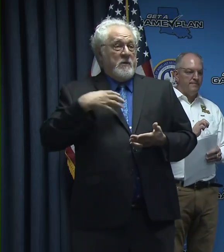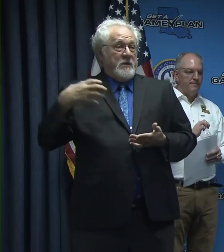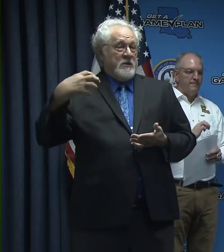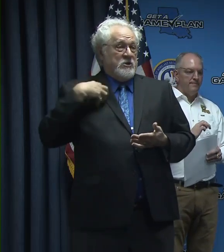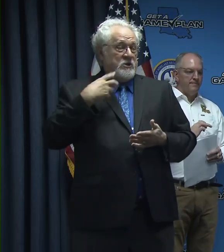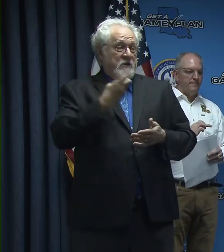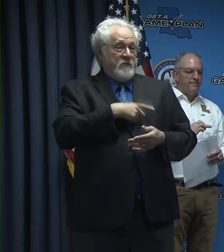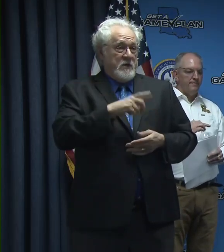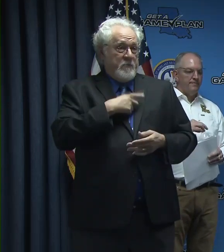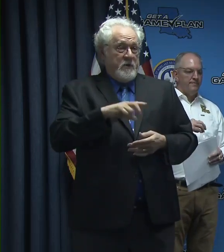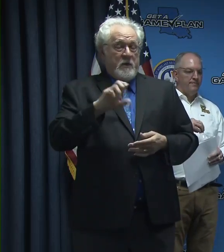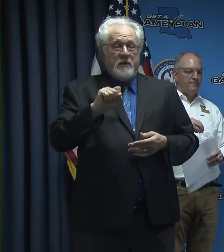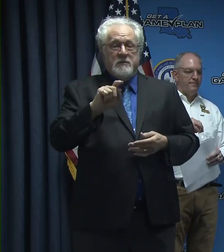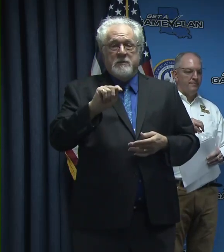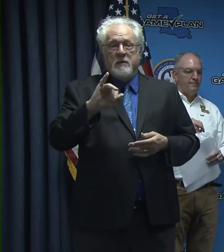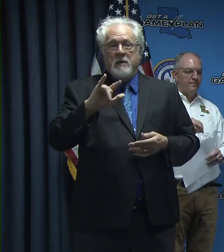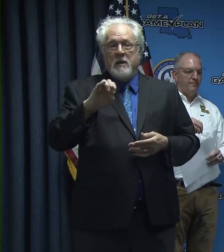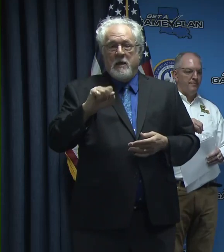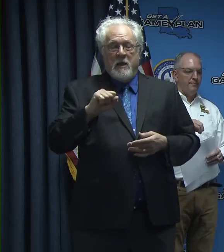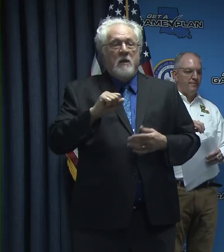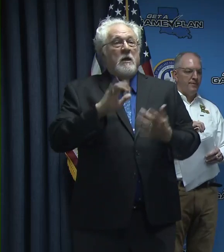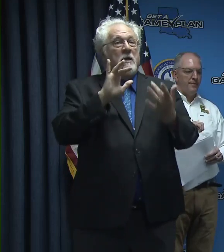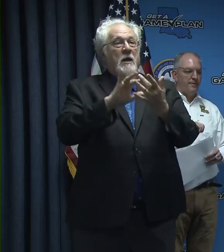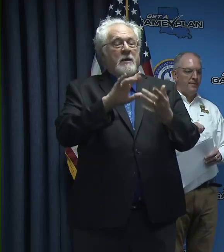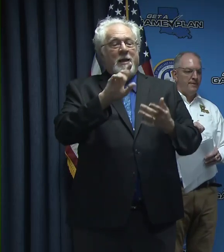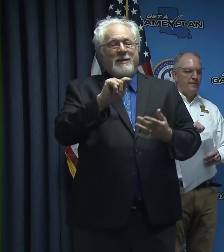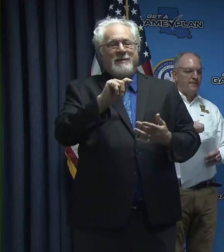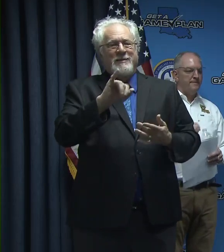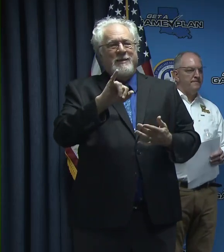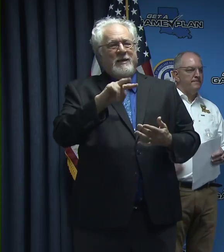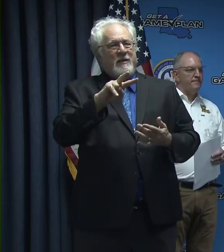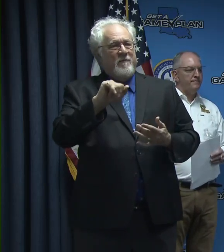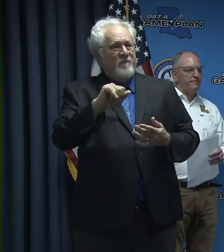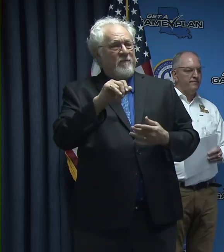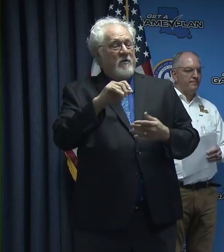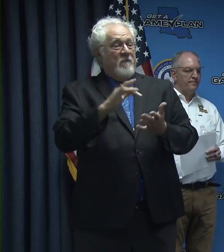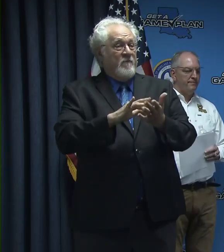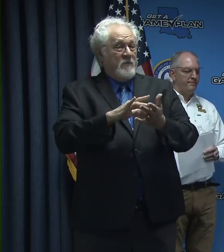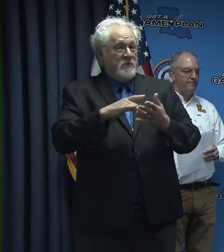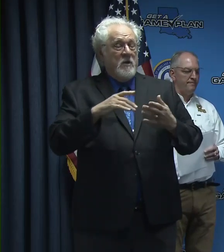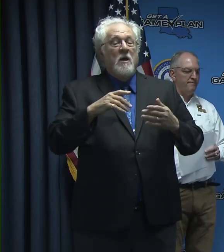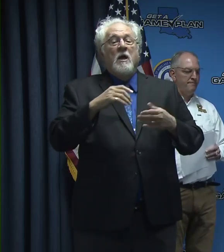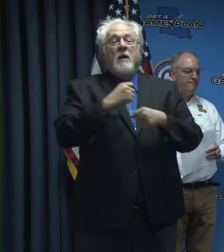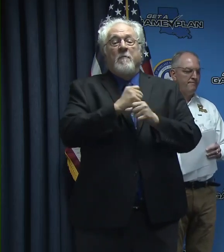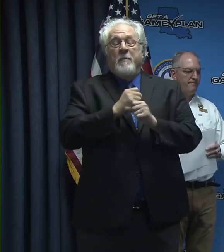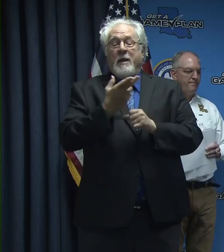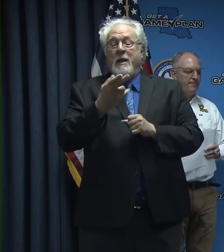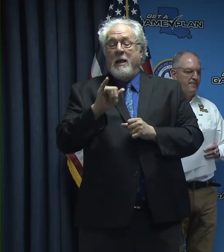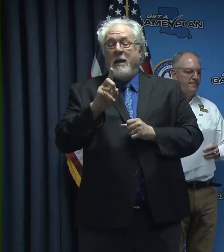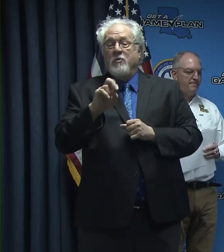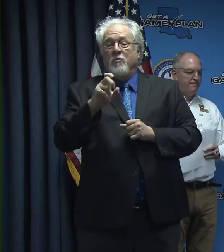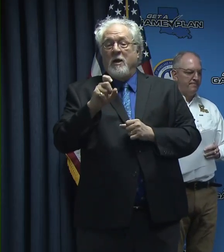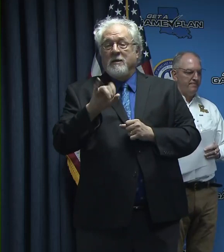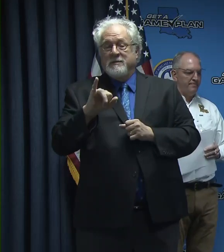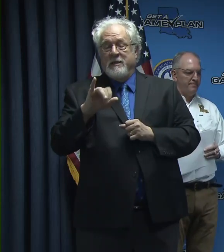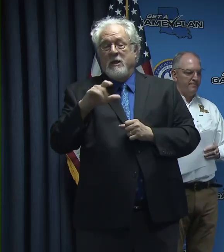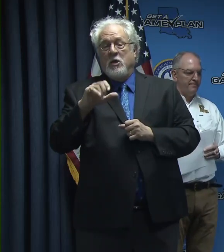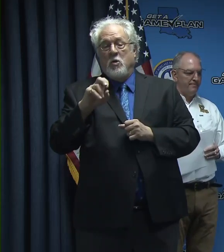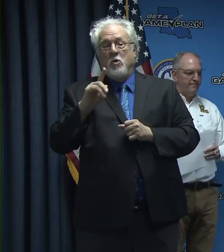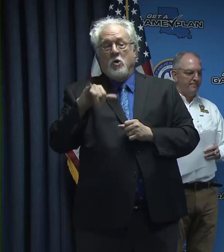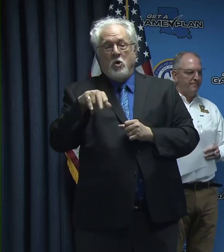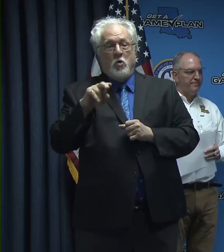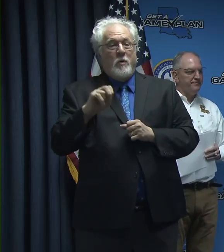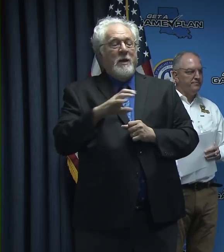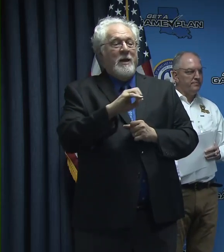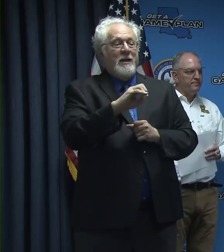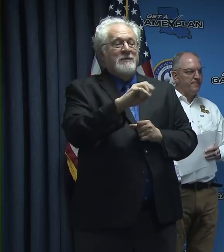Bill Stiles and I contacted Teva Pharmaceuticals, a manufacturer of both hydroxychloroquine and Zithromax in